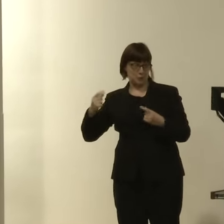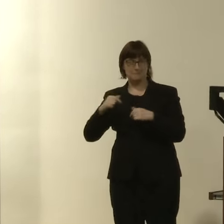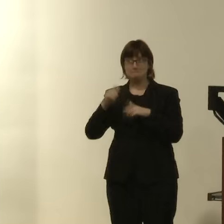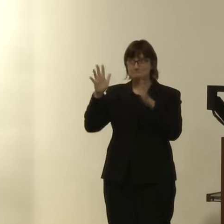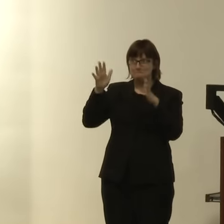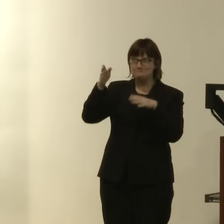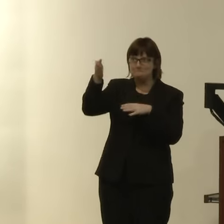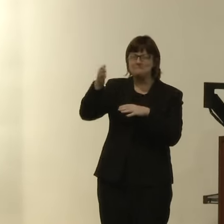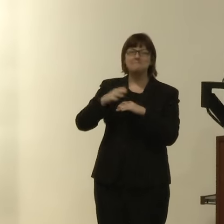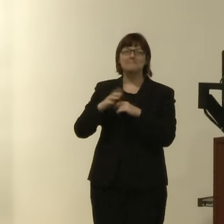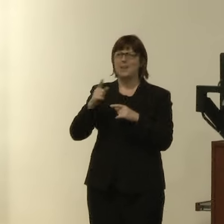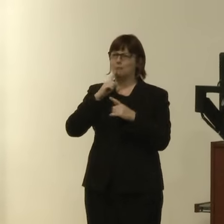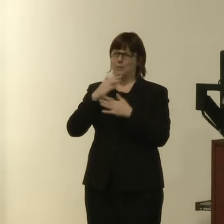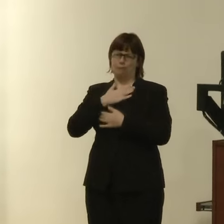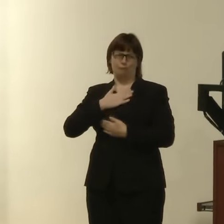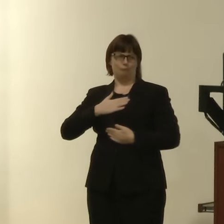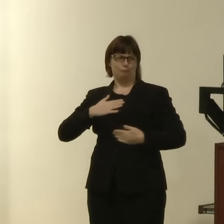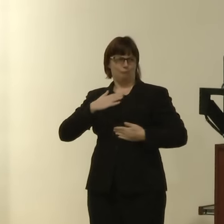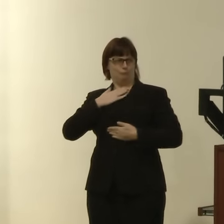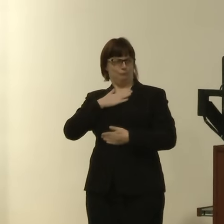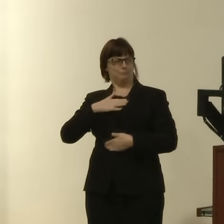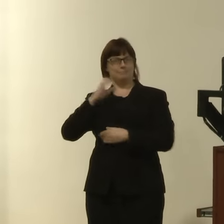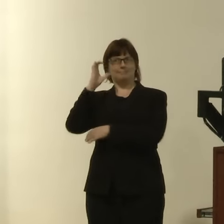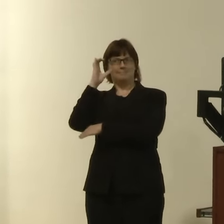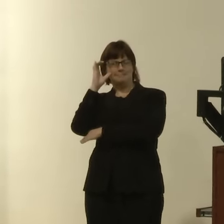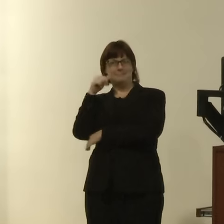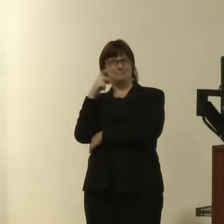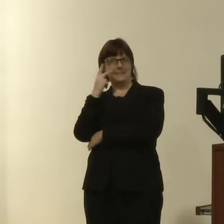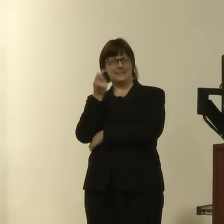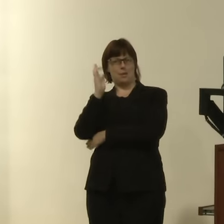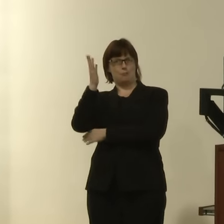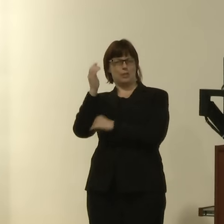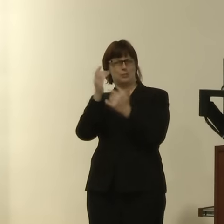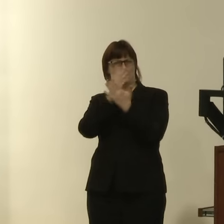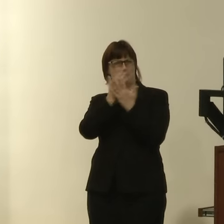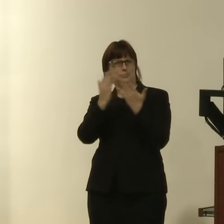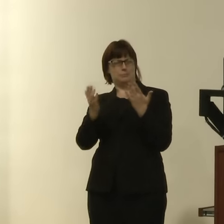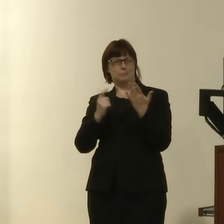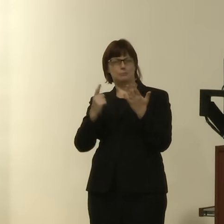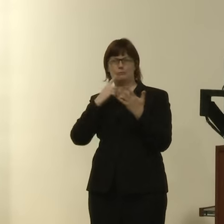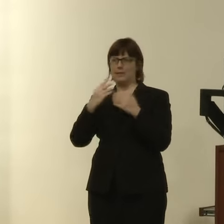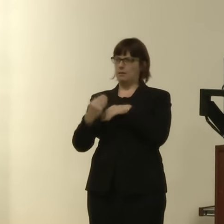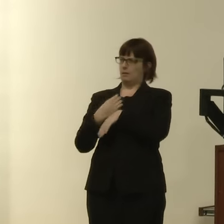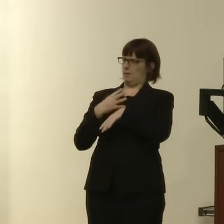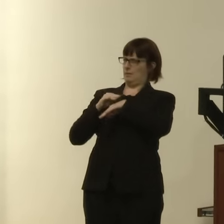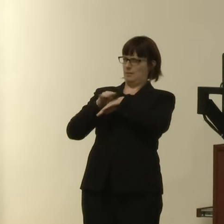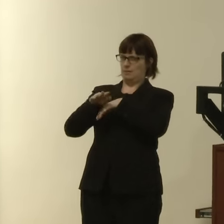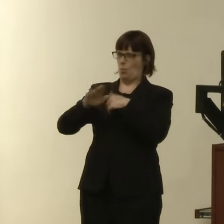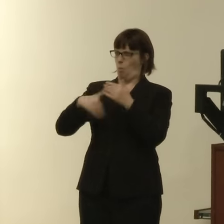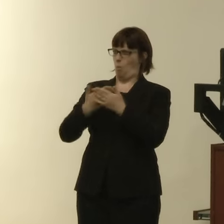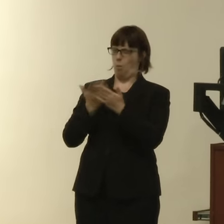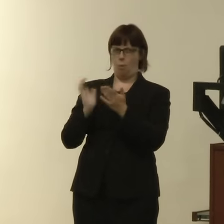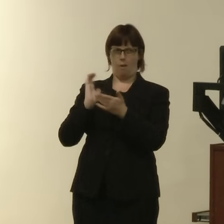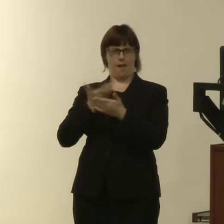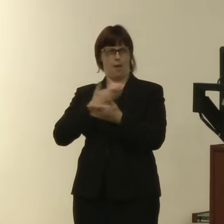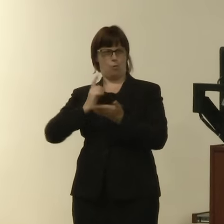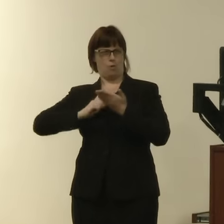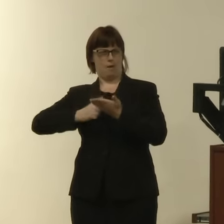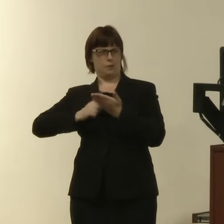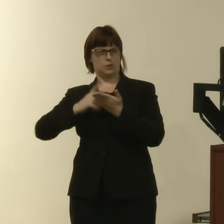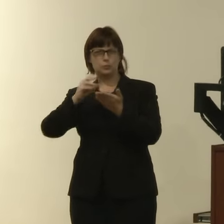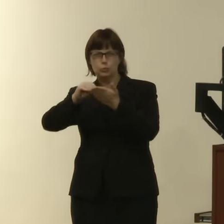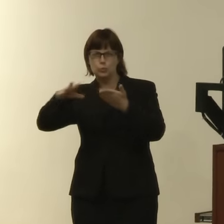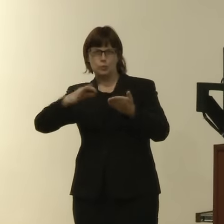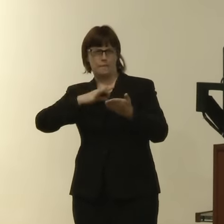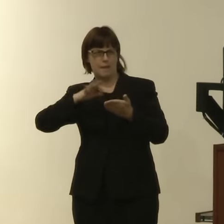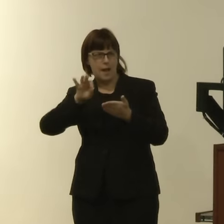really enjoyed the way that these presentations have enriched the conversations among students and faculty and people in the larger